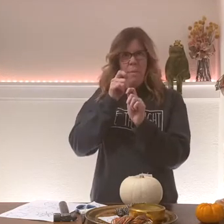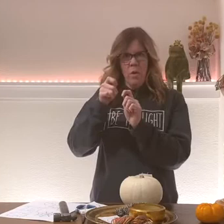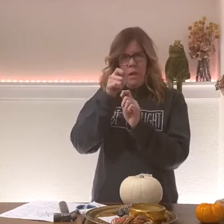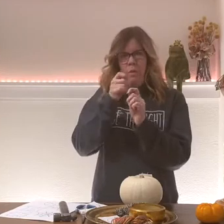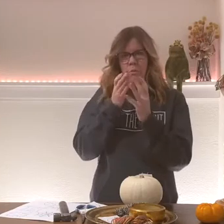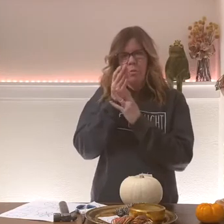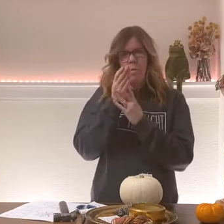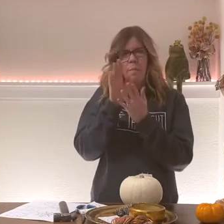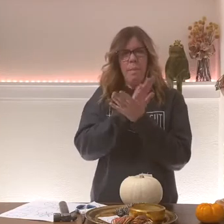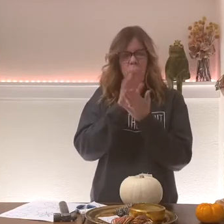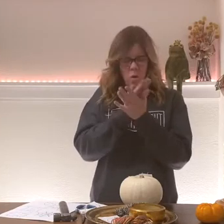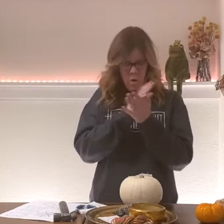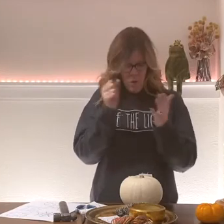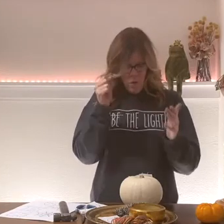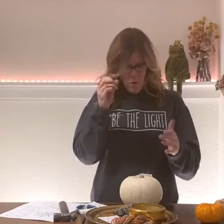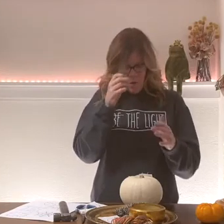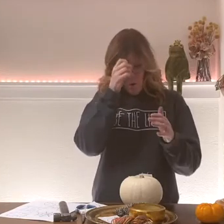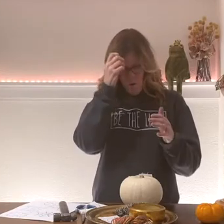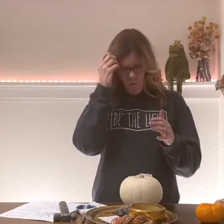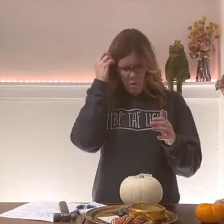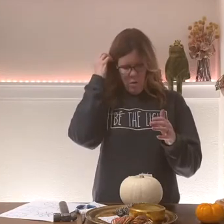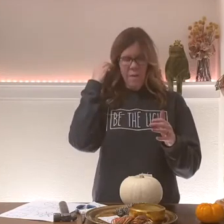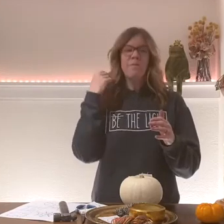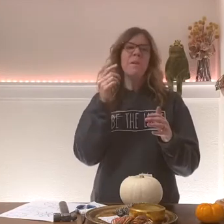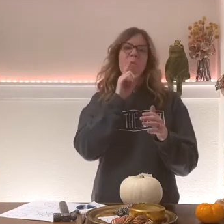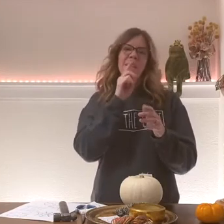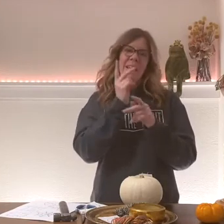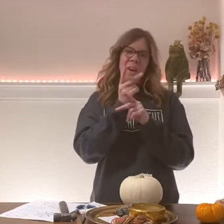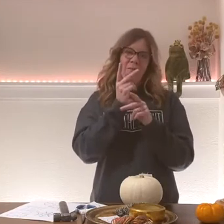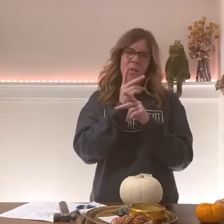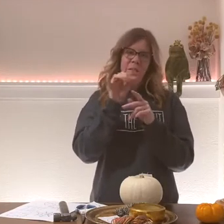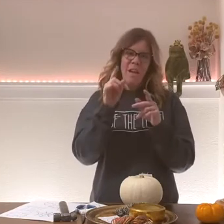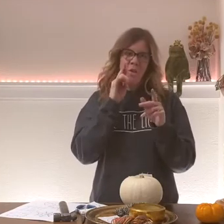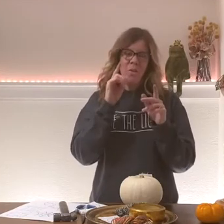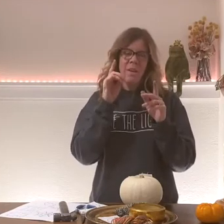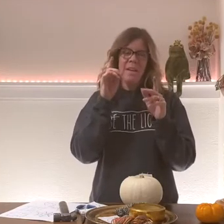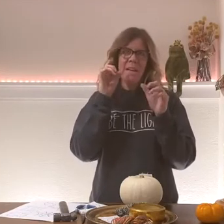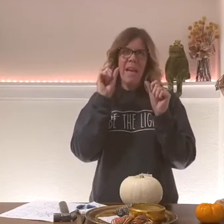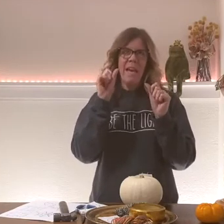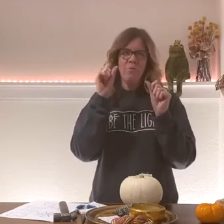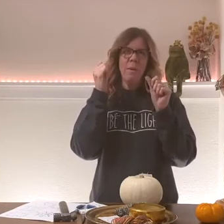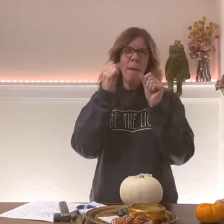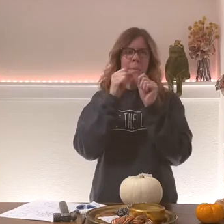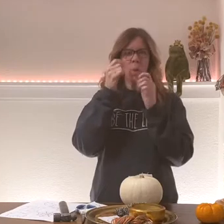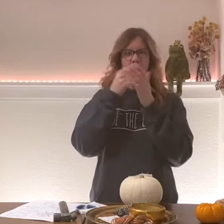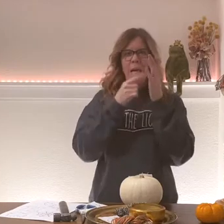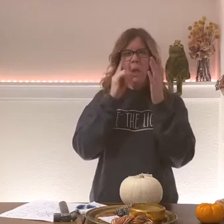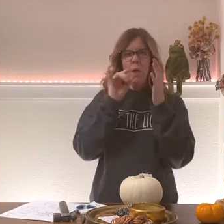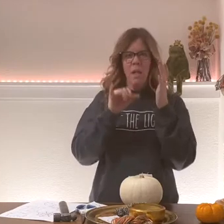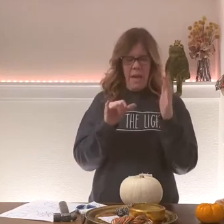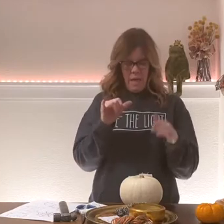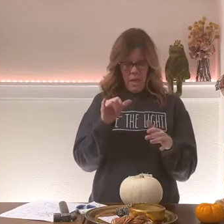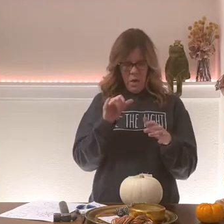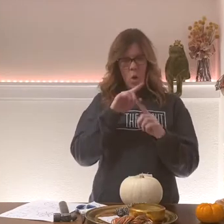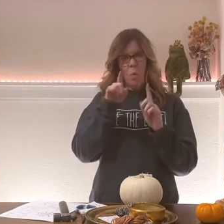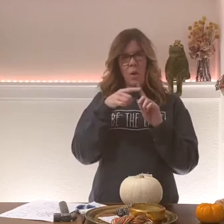in through the paper. So be really careful that you can remember what it looked like when